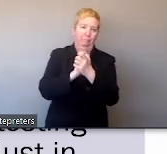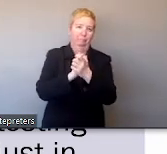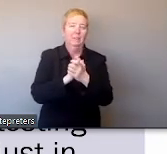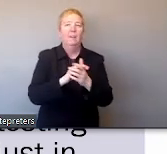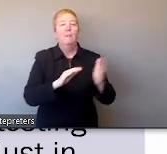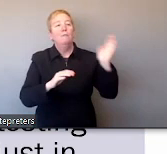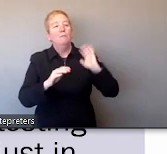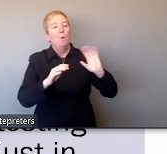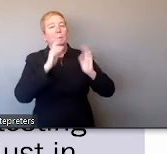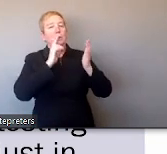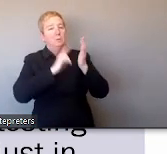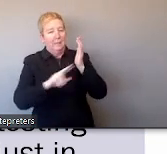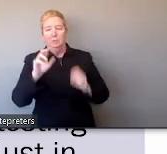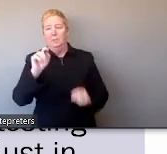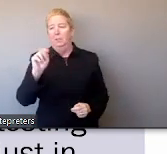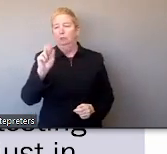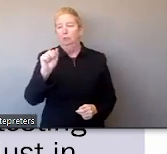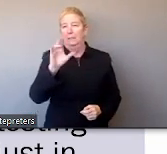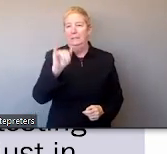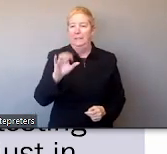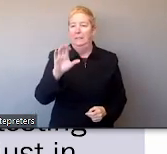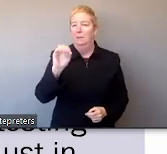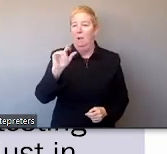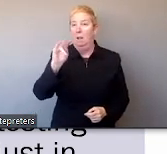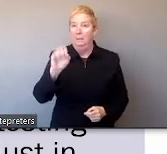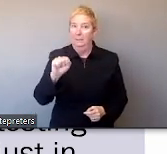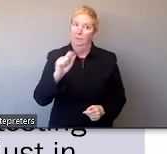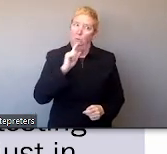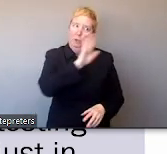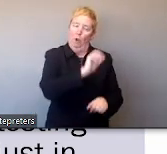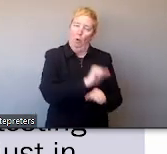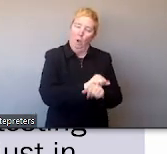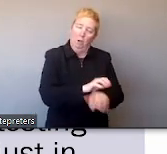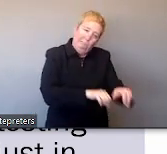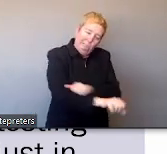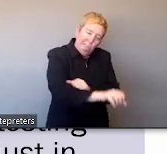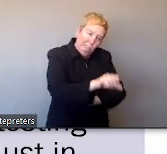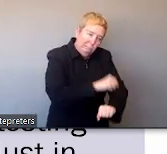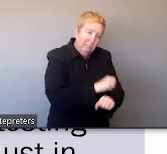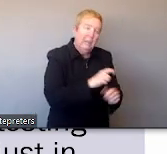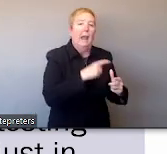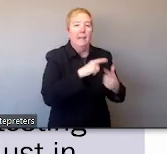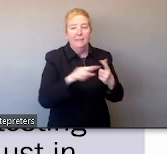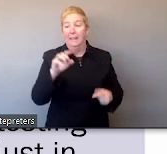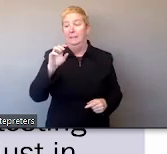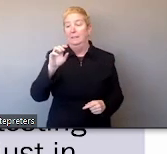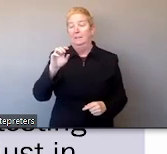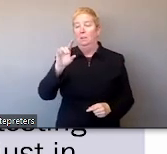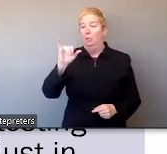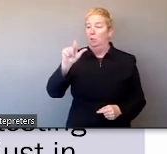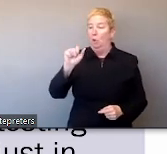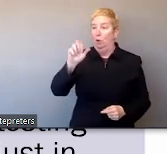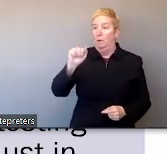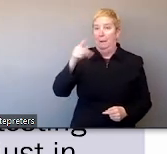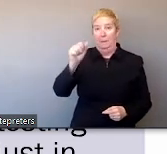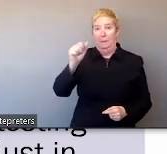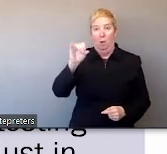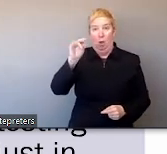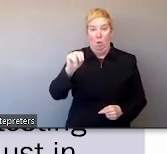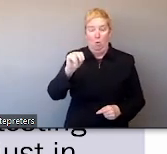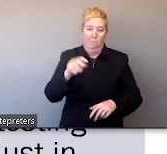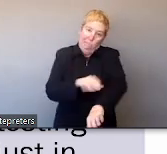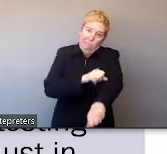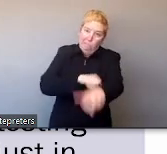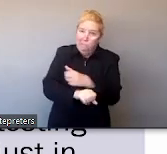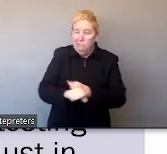Tracy Collins and continuing Deputy Secretary Laura Parahone for masterminding an unbelievable rollout of